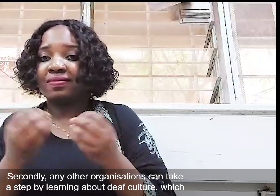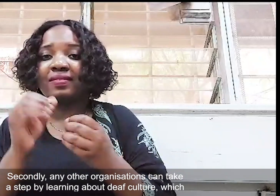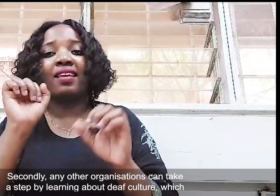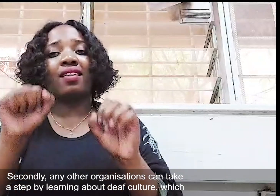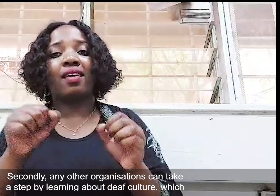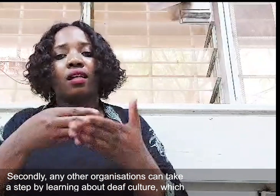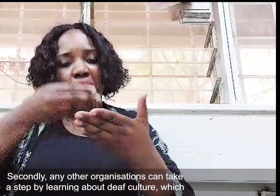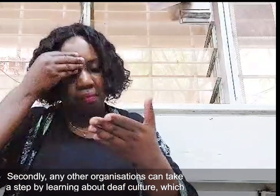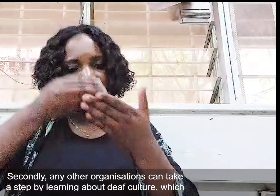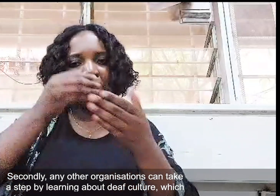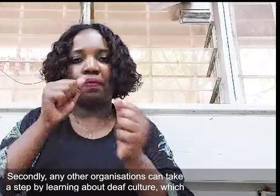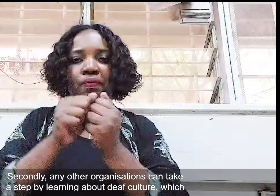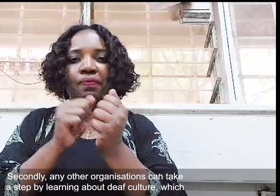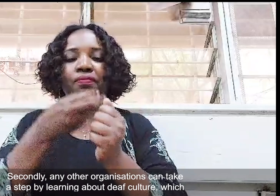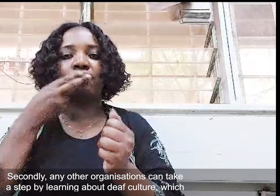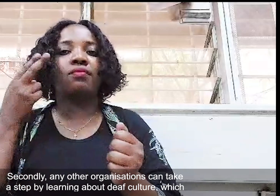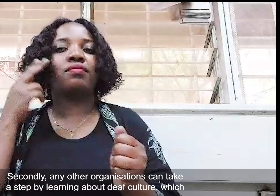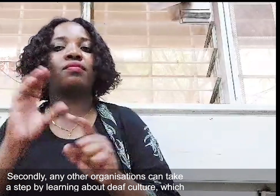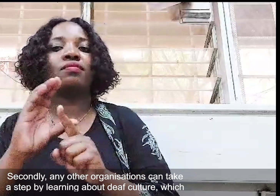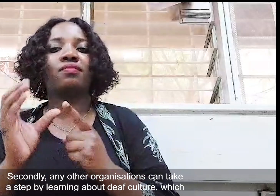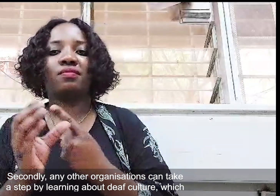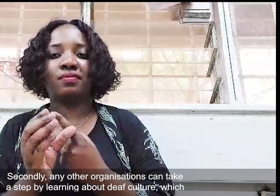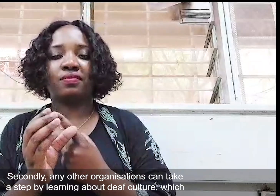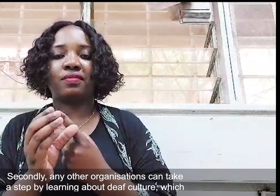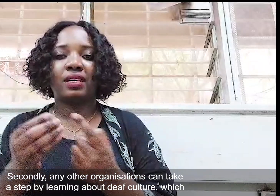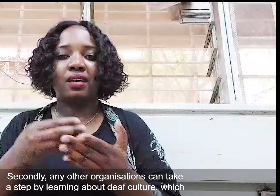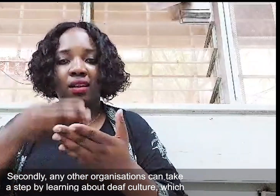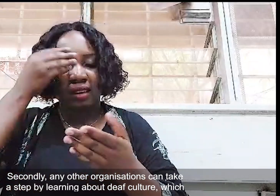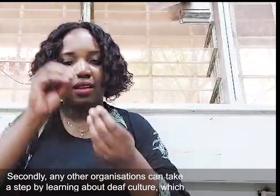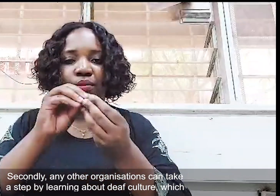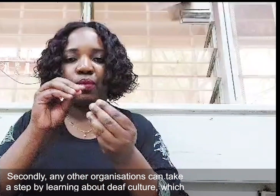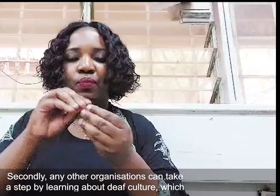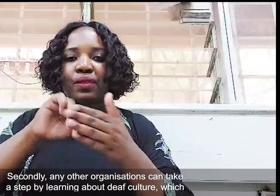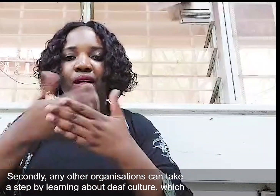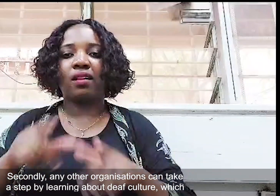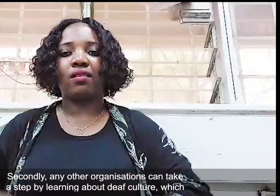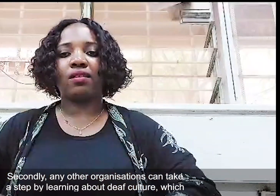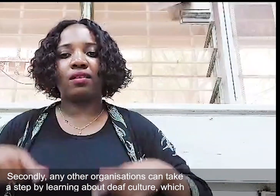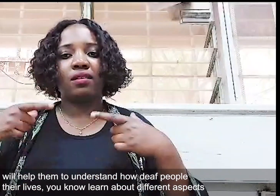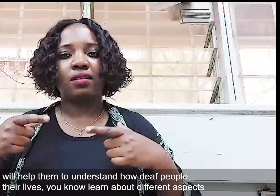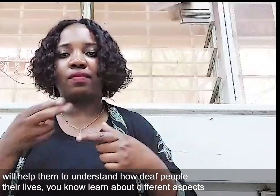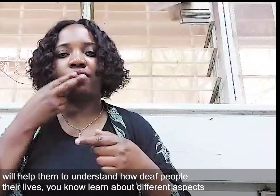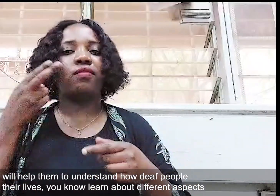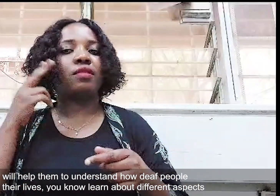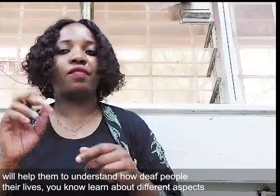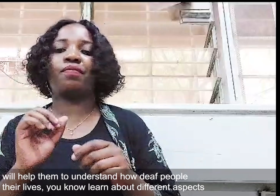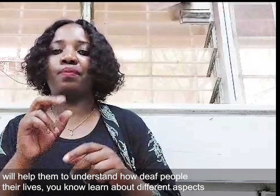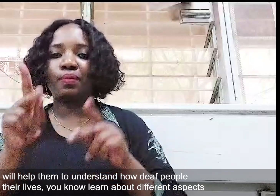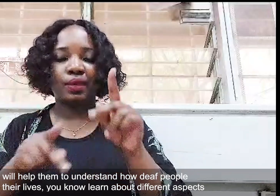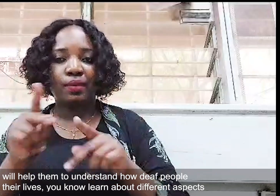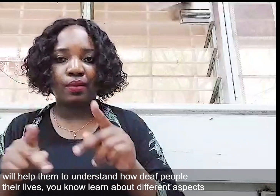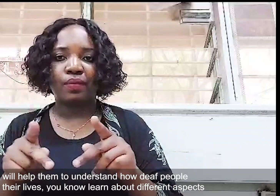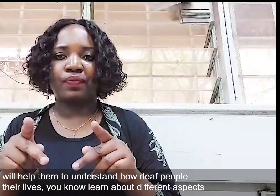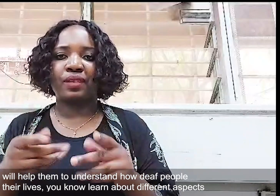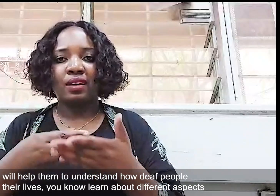Secondly, any other organizations can take a step by learning about deaf culture, which will help them to understand how